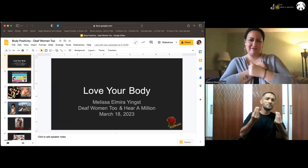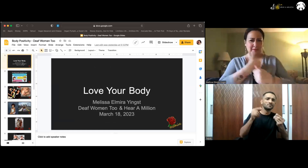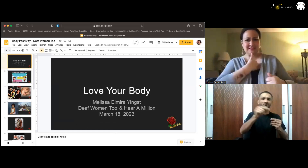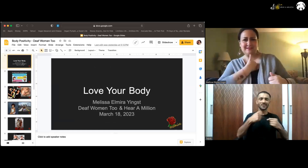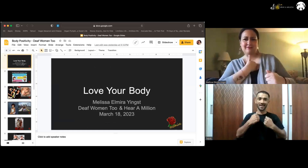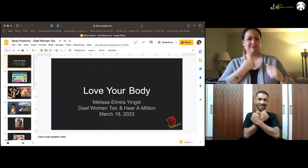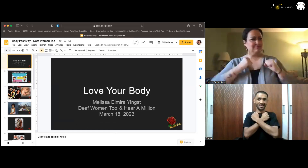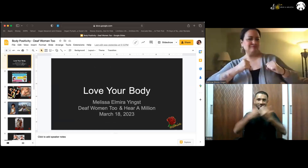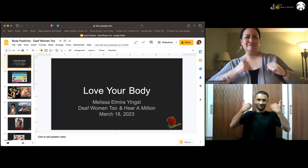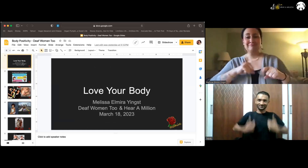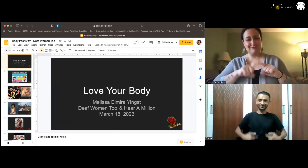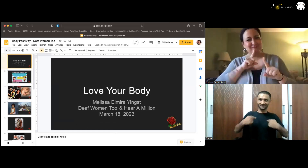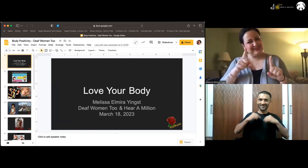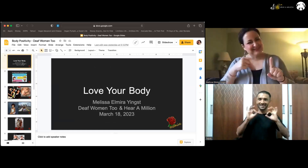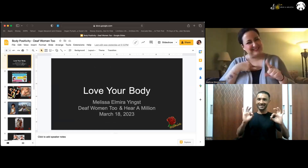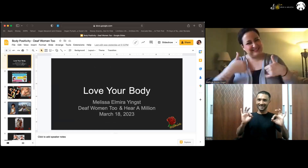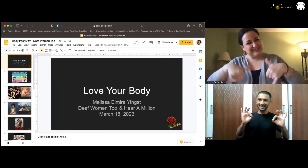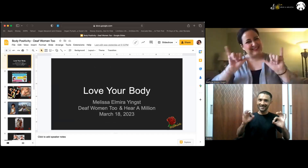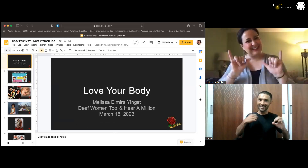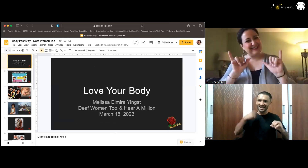through, a lot of things. Maybe